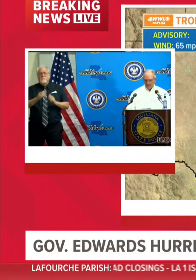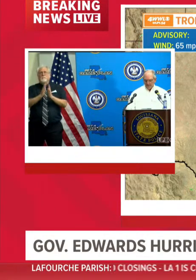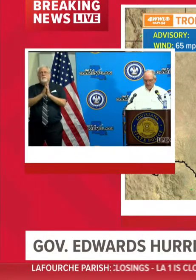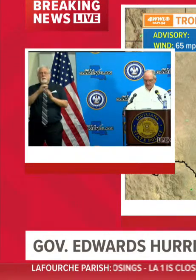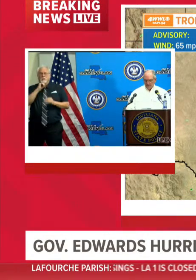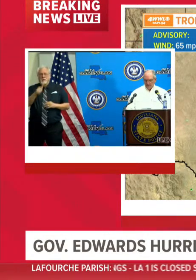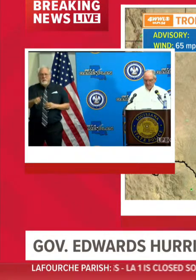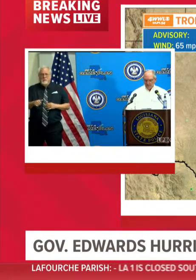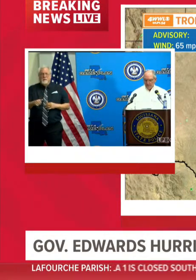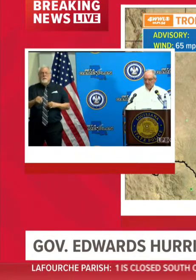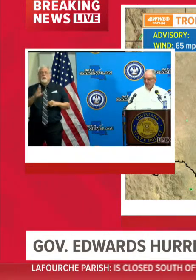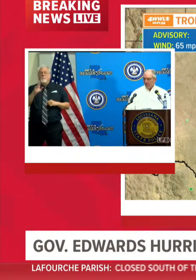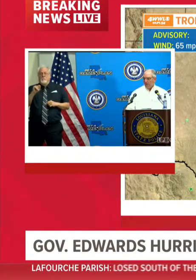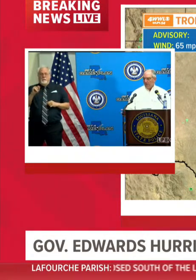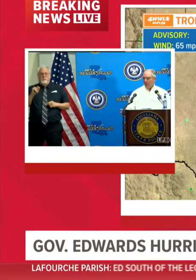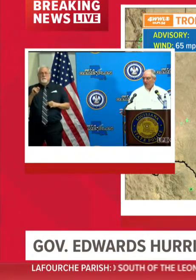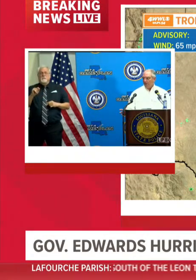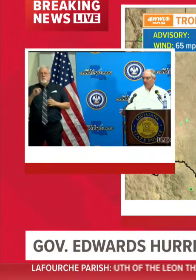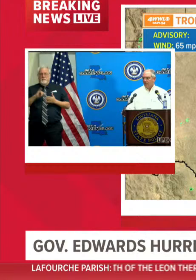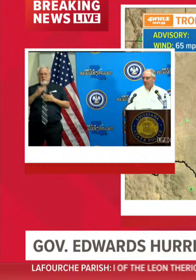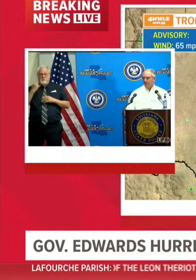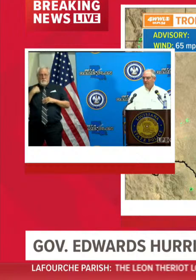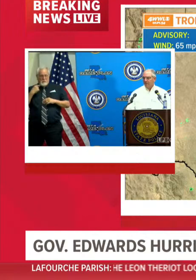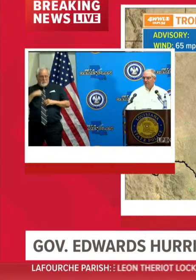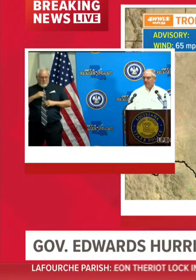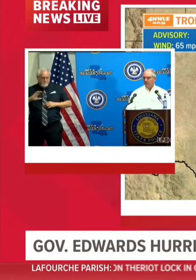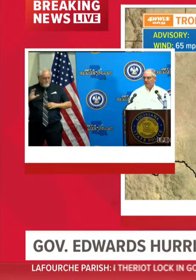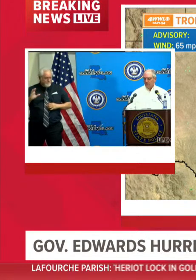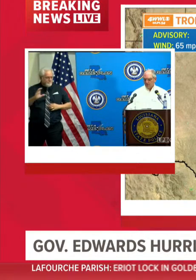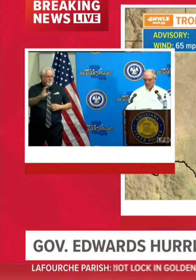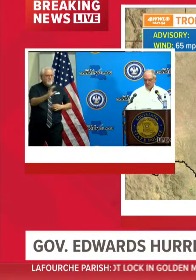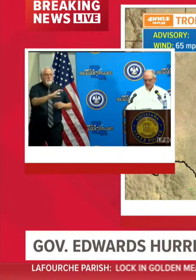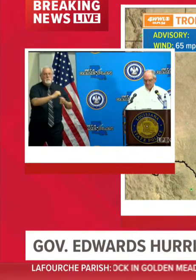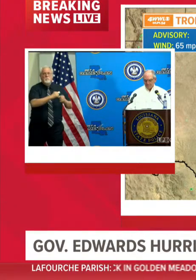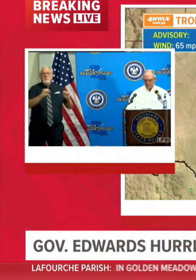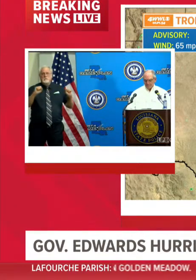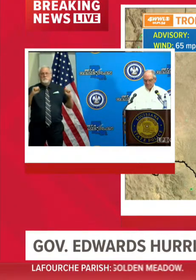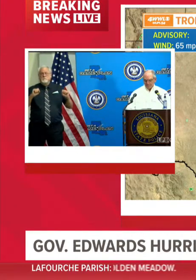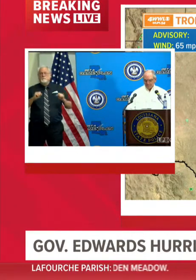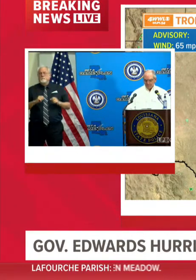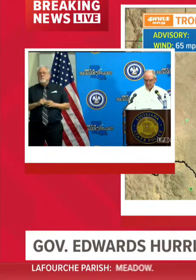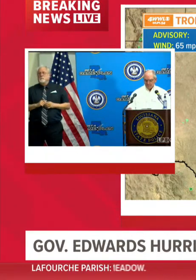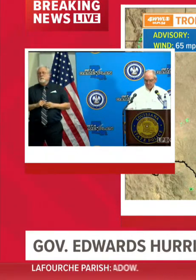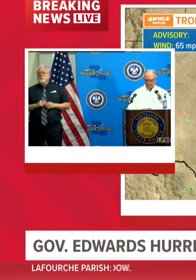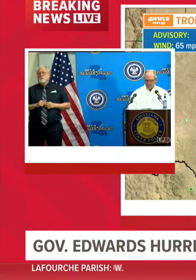not. But that is why we go out and do those search and rescues.